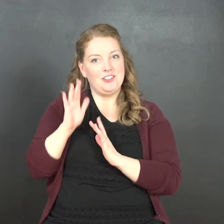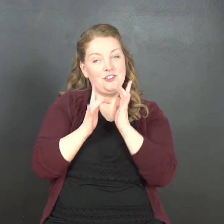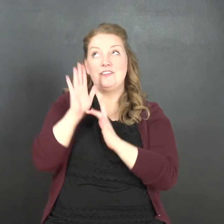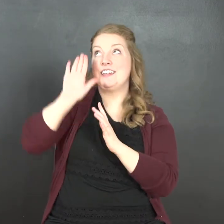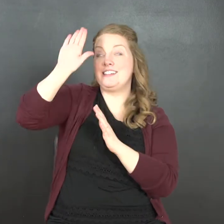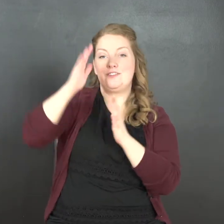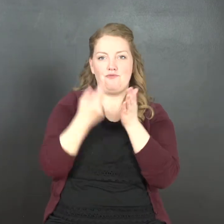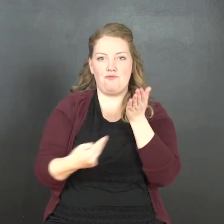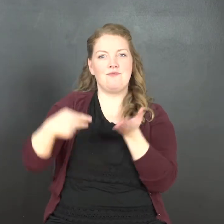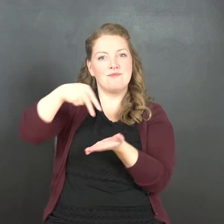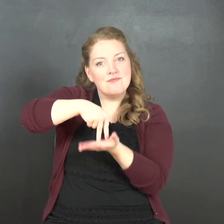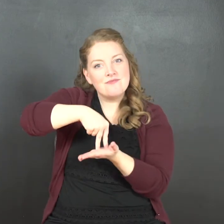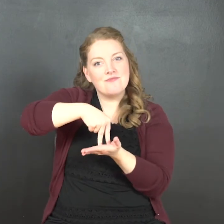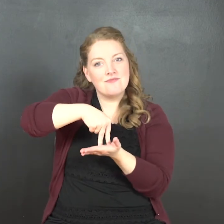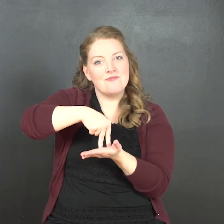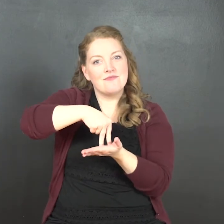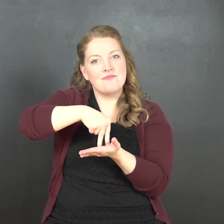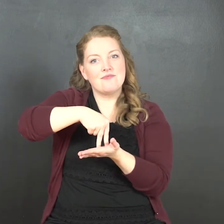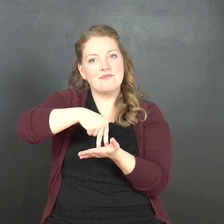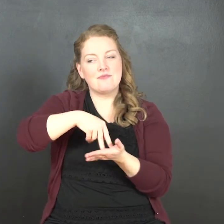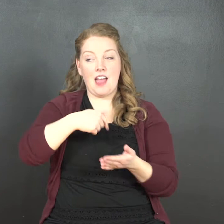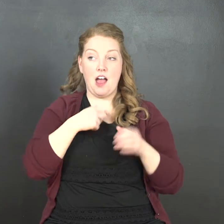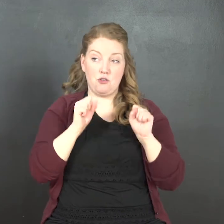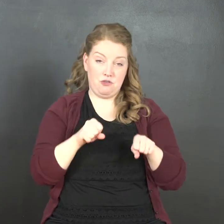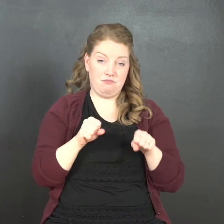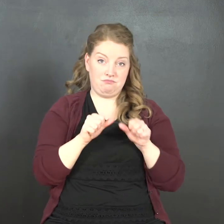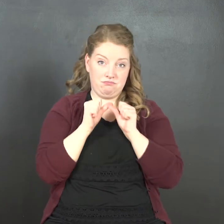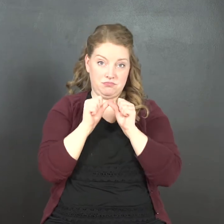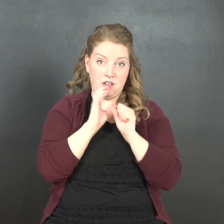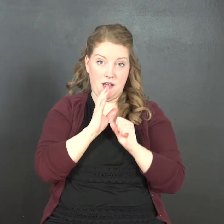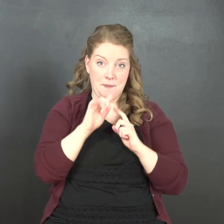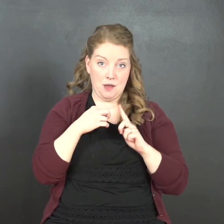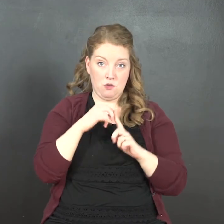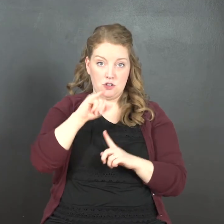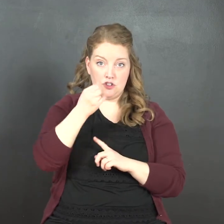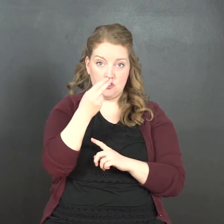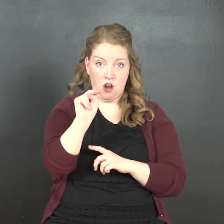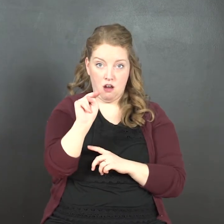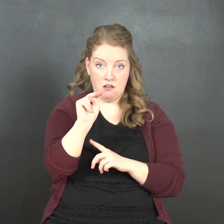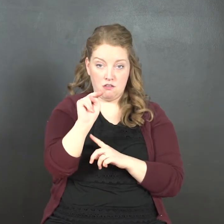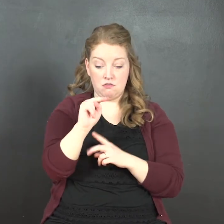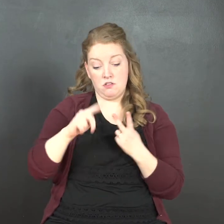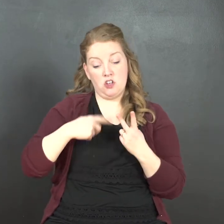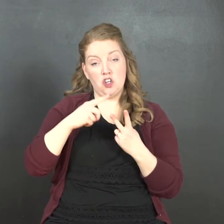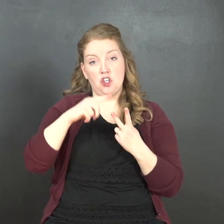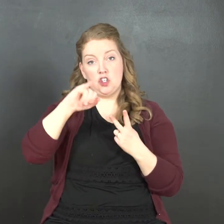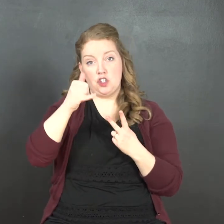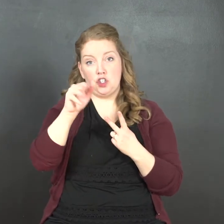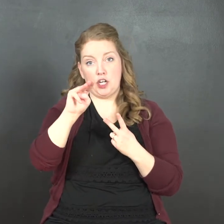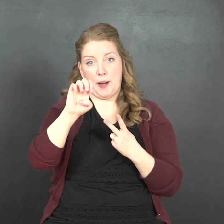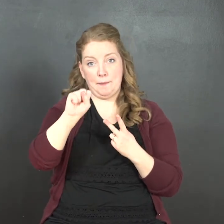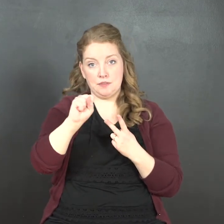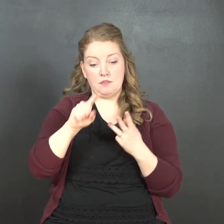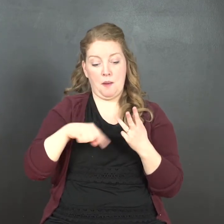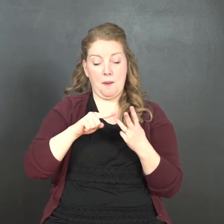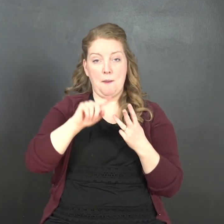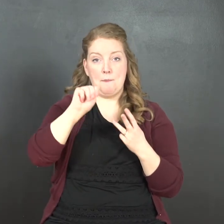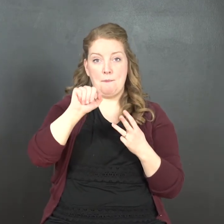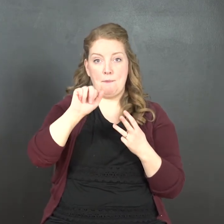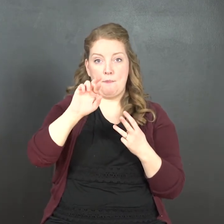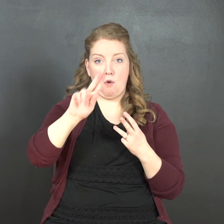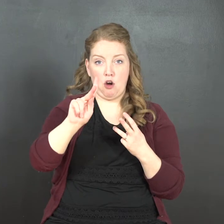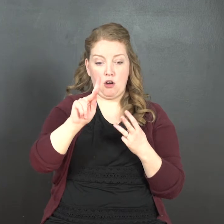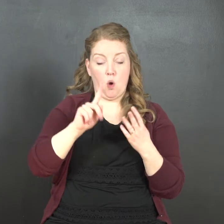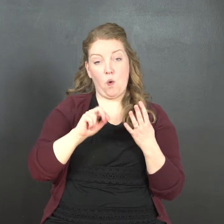the resurrection. I could continue to talk about John. We could talk about James. We could talk about